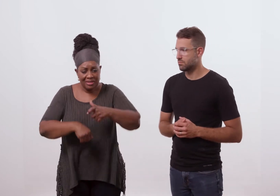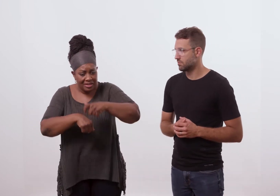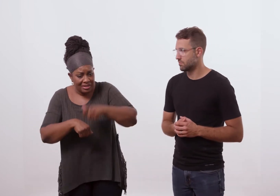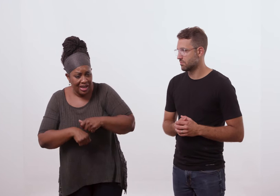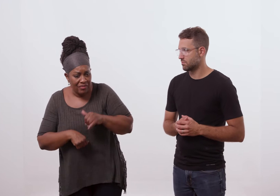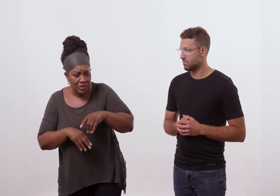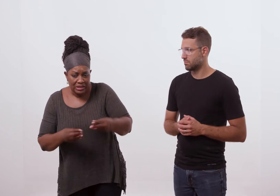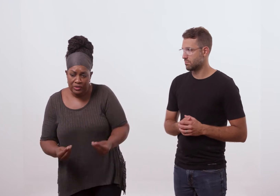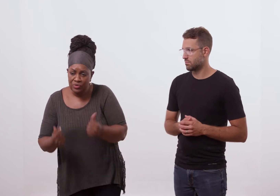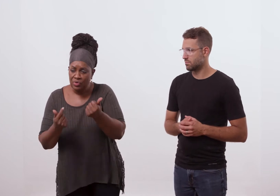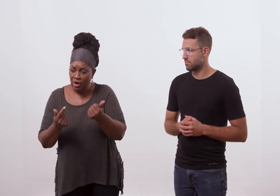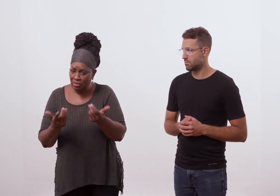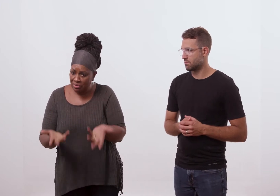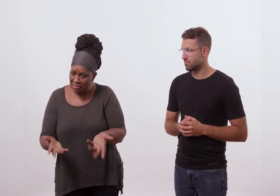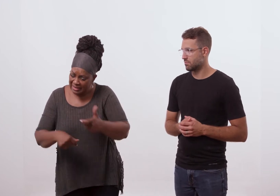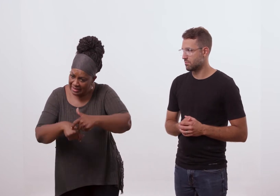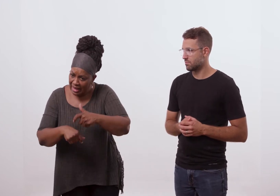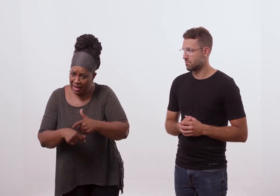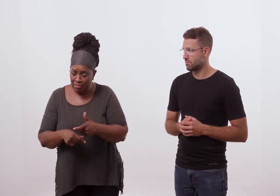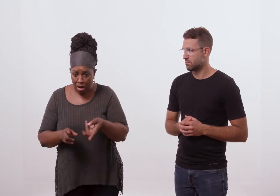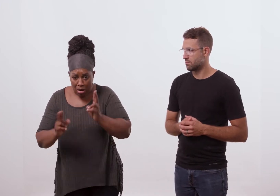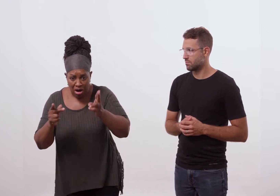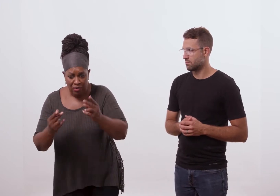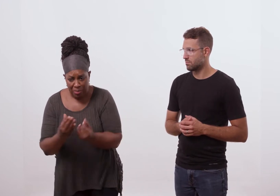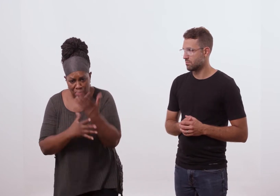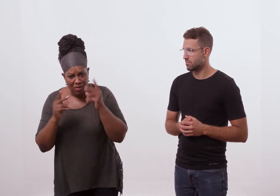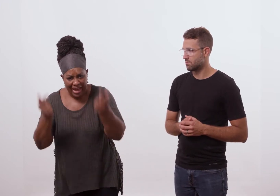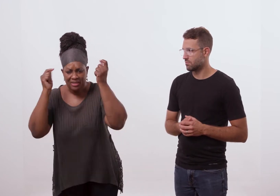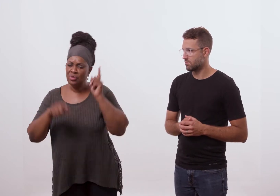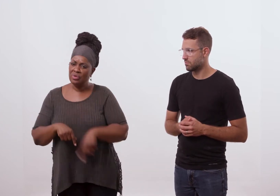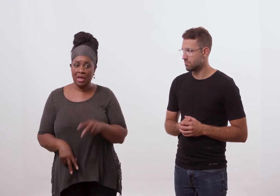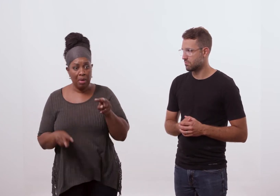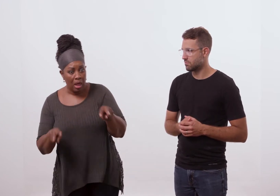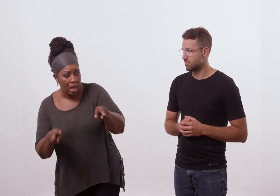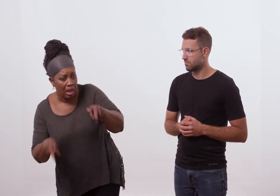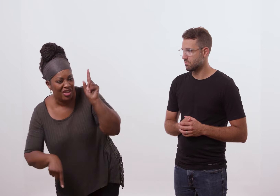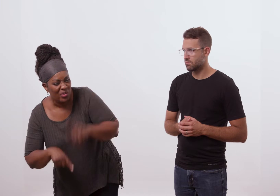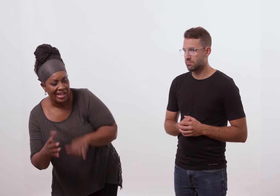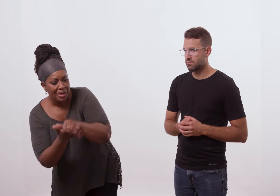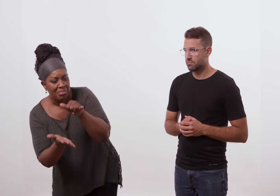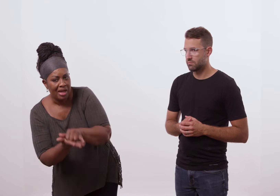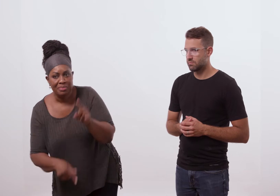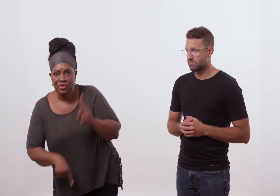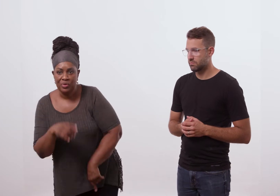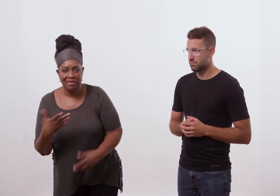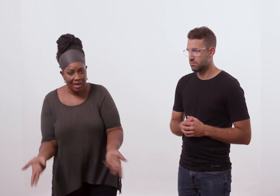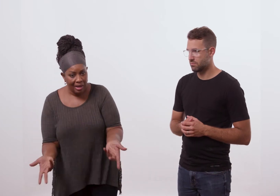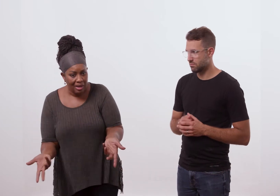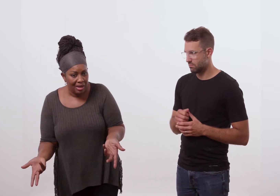grow after it is planted. You cannot make it sprout simply by staring at it.